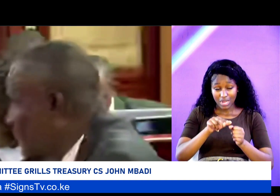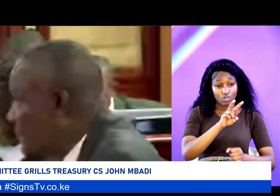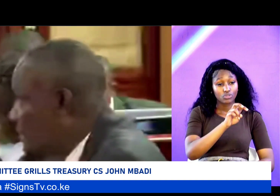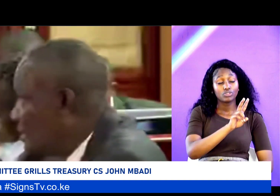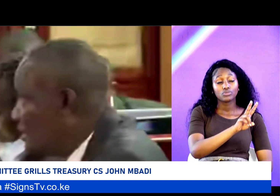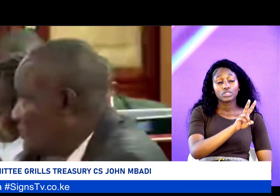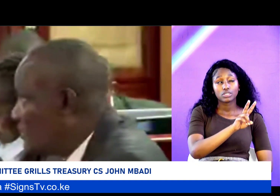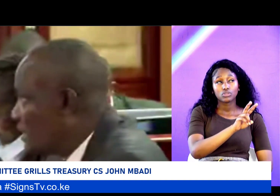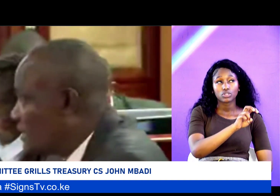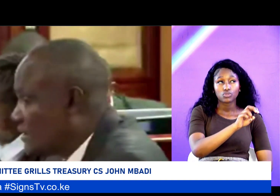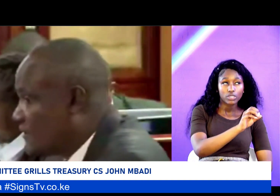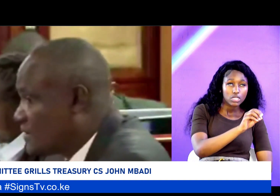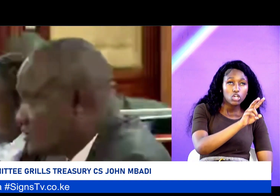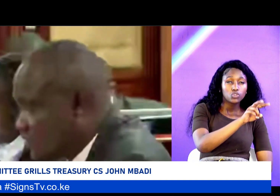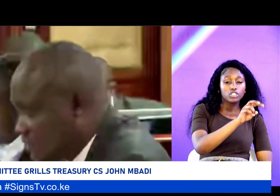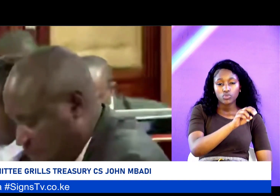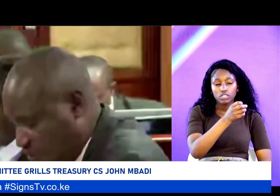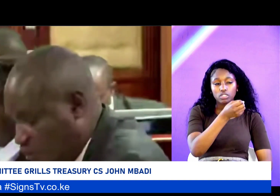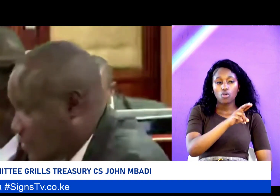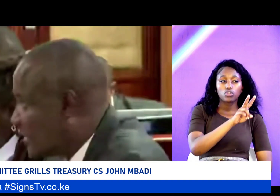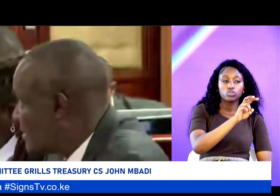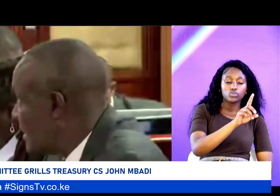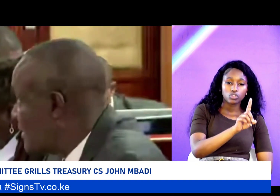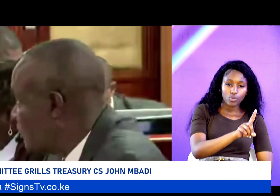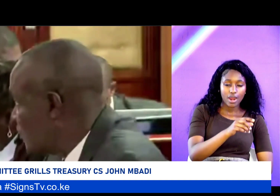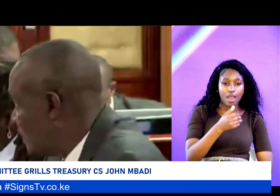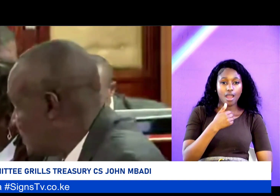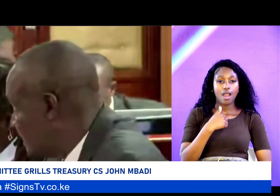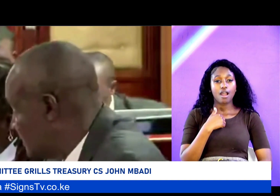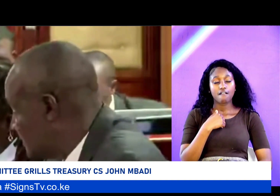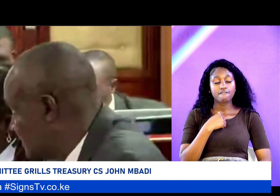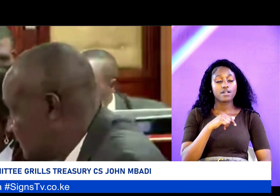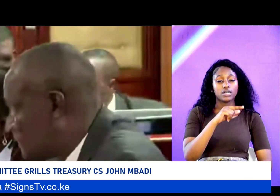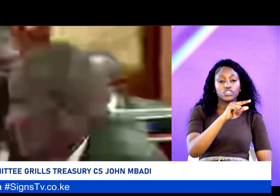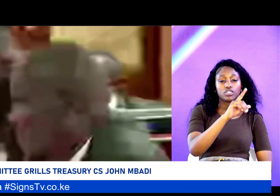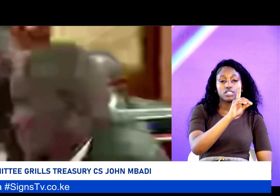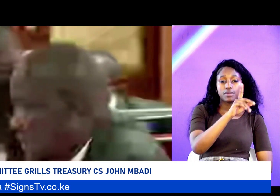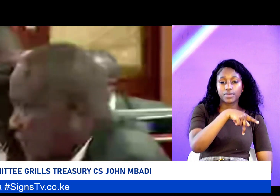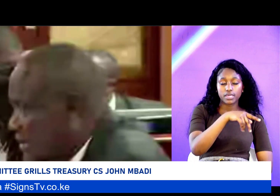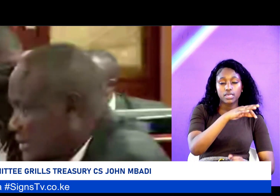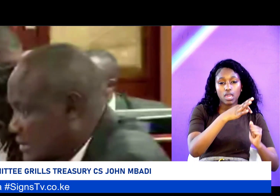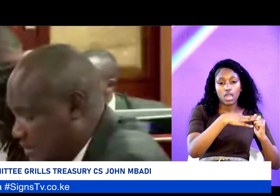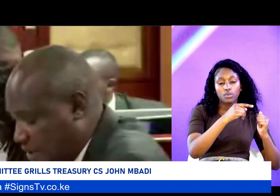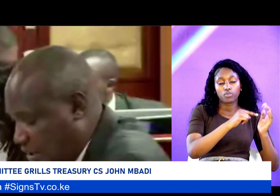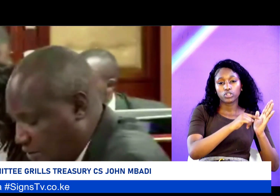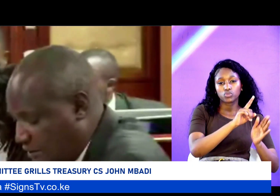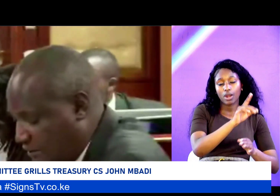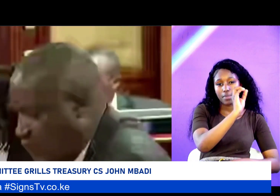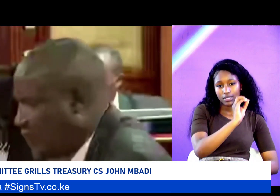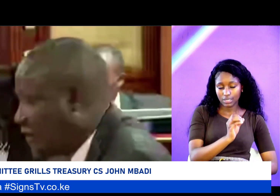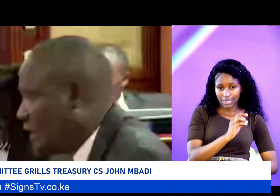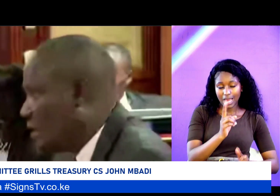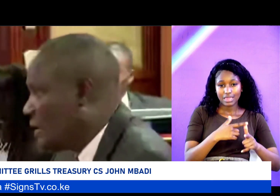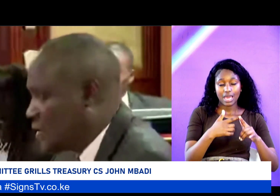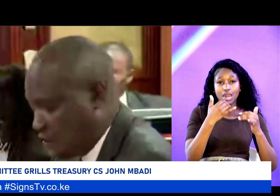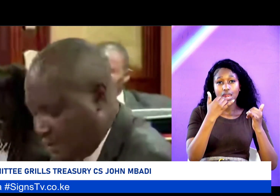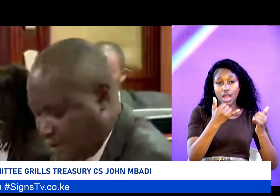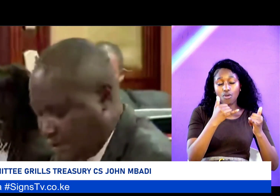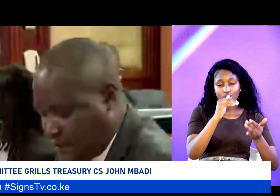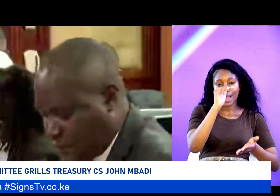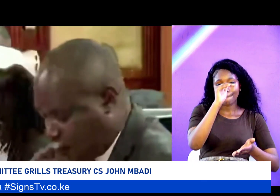2020-2021, the debt deficit to GDP was at 8.1%. Now that came down in the